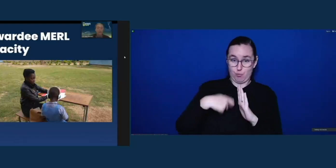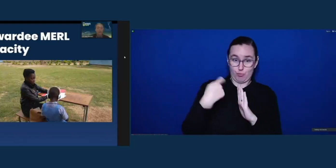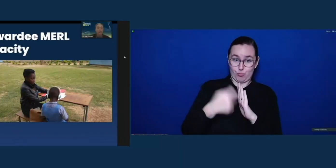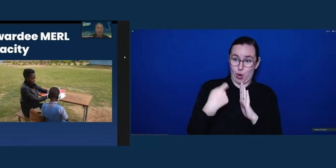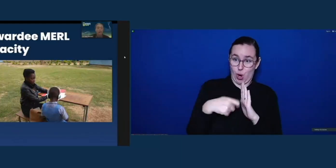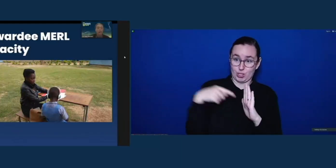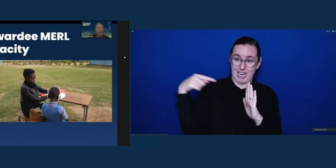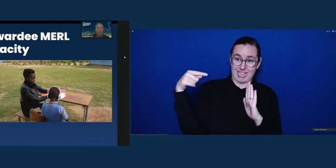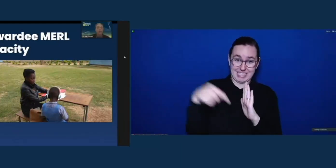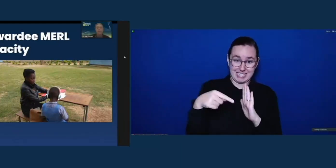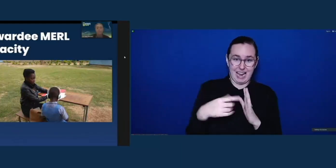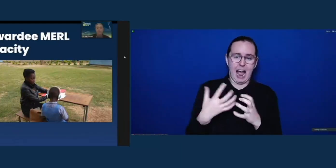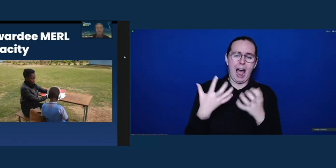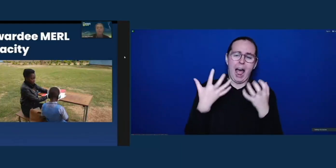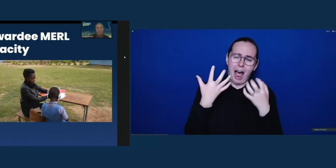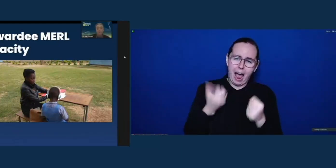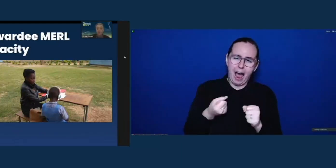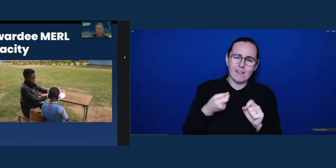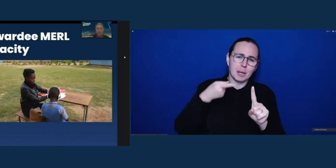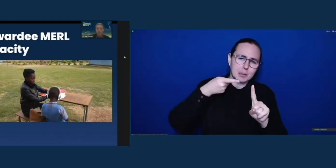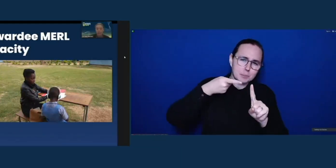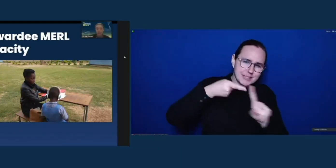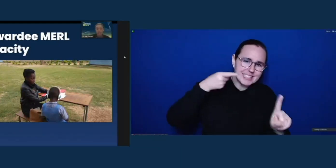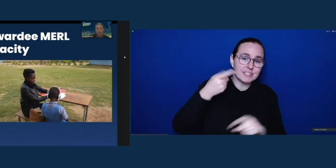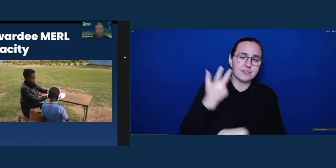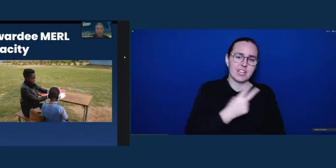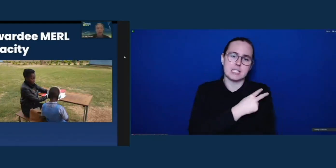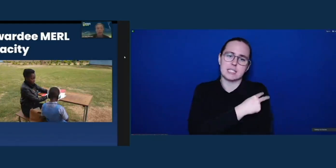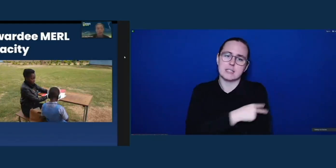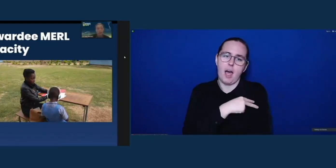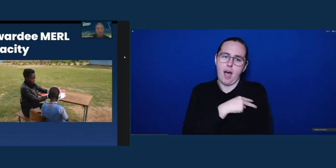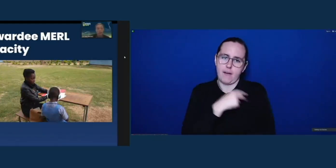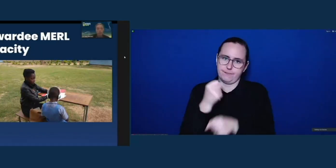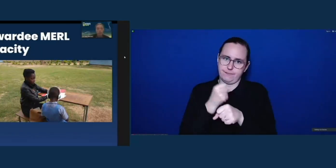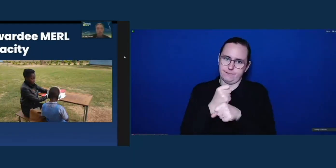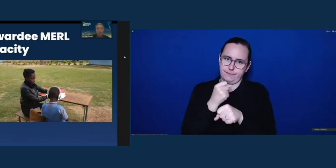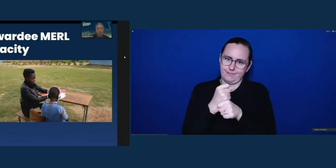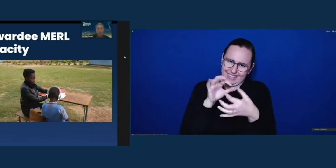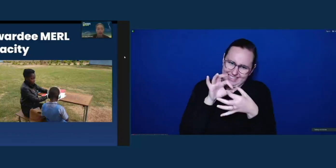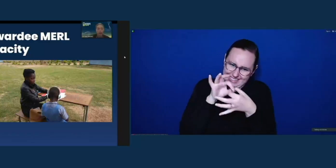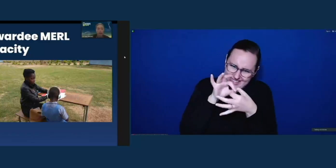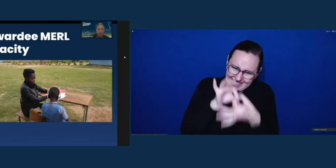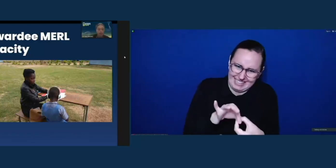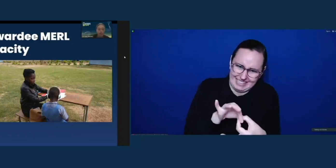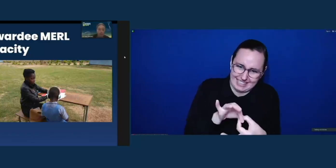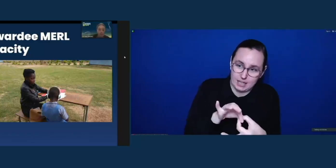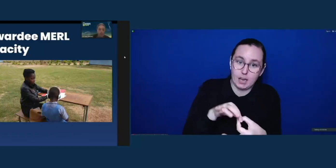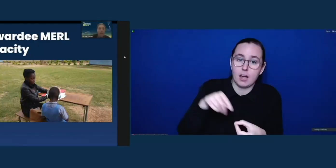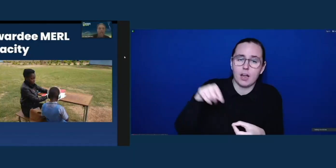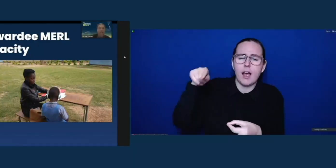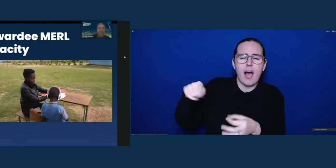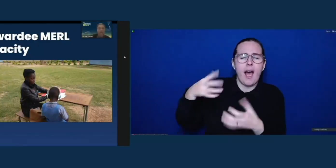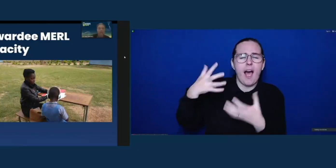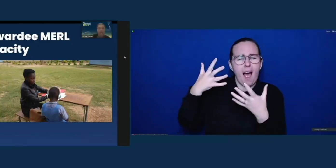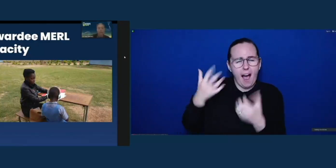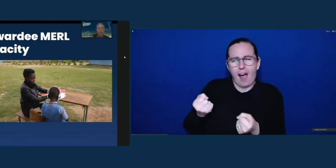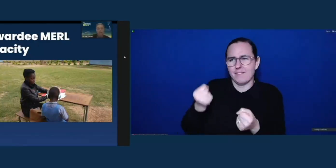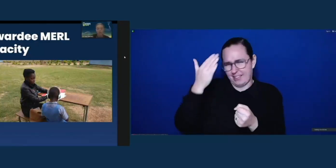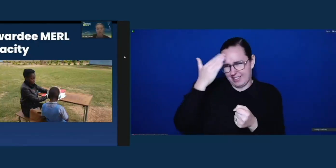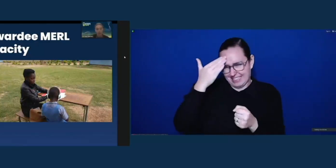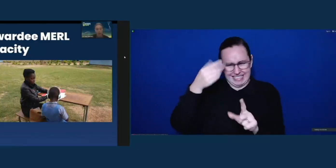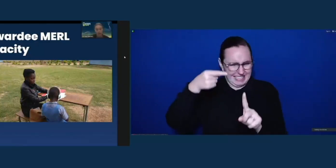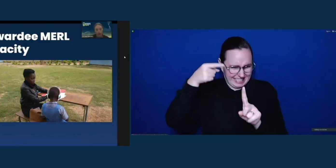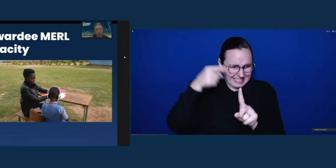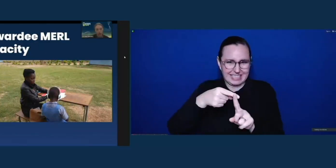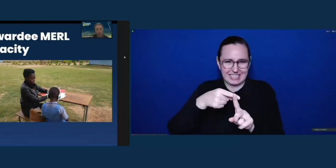and that there's an explicit mandate to build capacity of those staff in